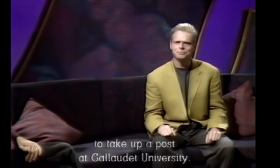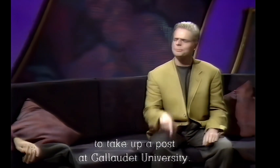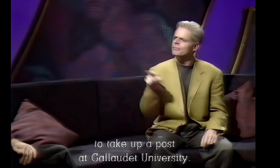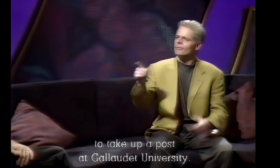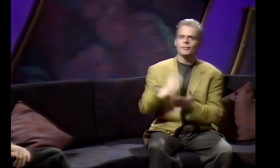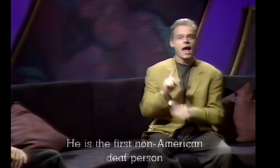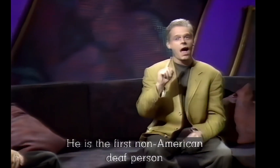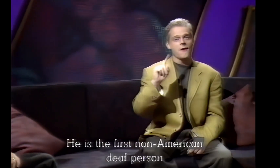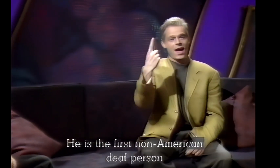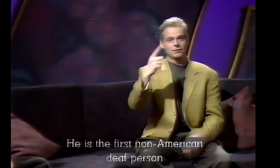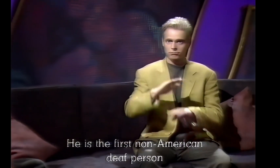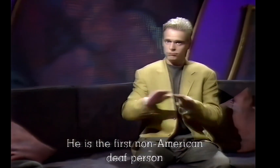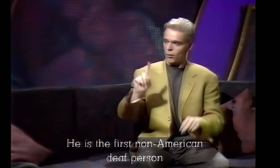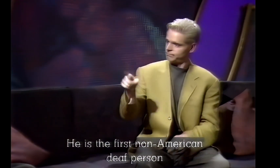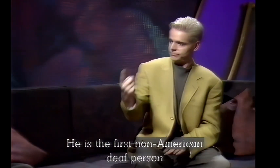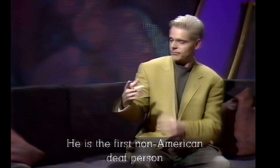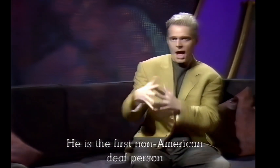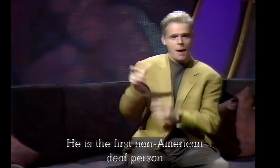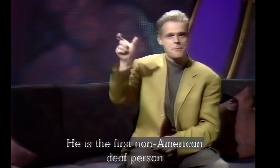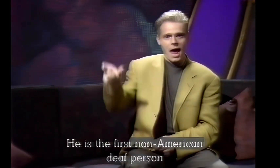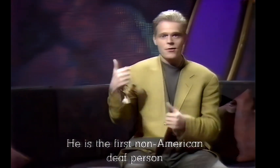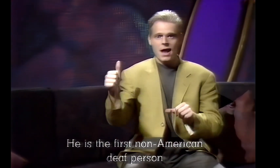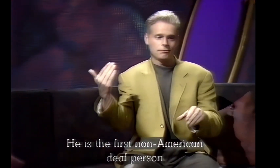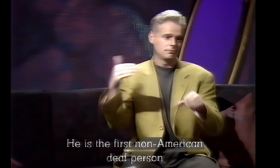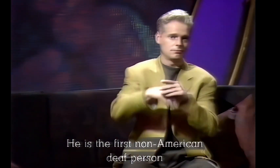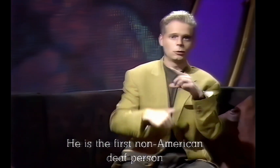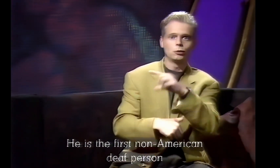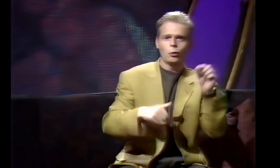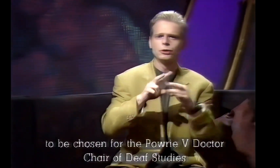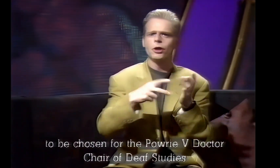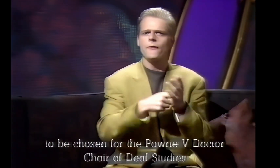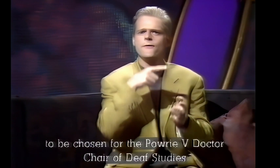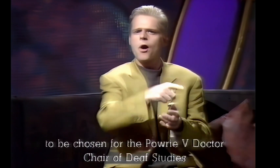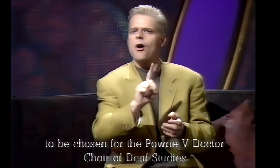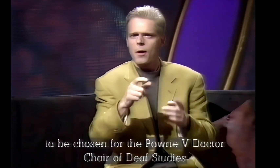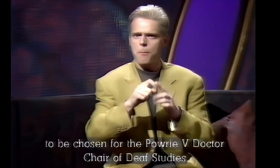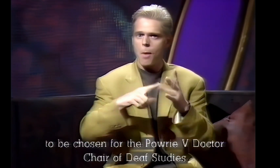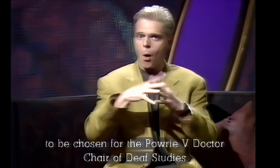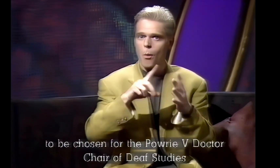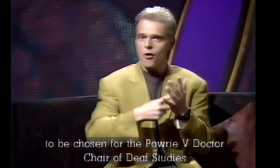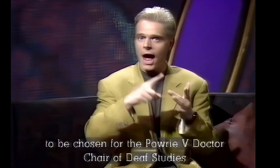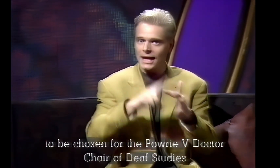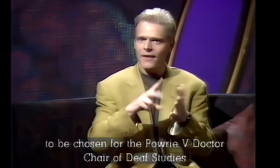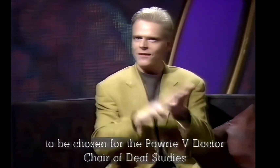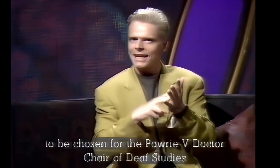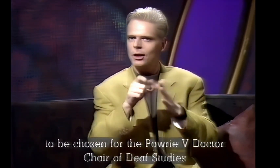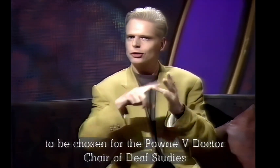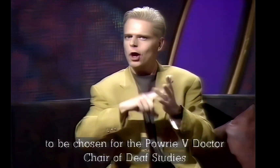University. He is the first non-American deaf person to be chosen for the Powery V. Doctor Chair of